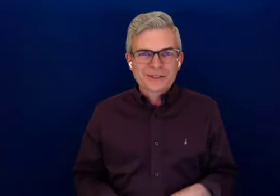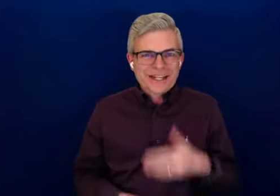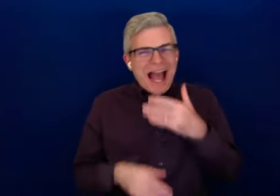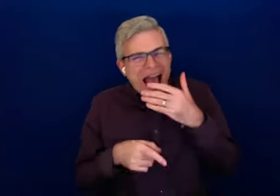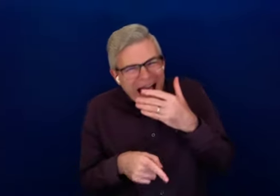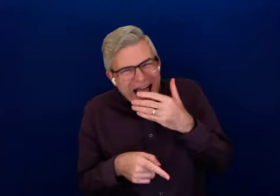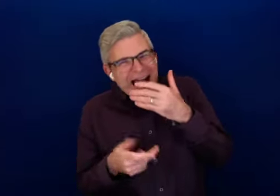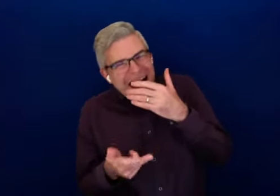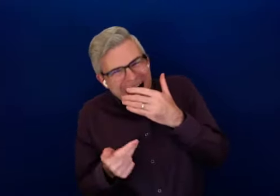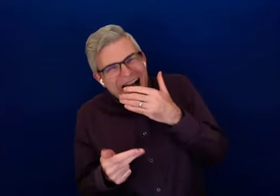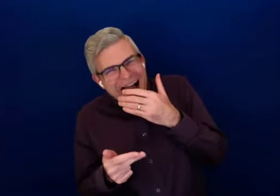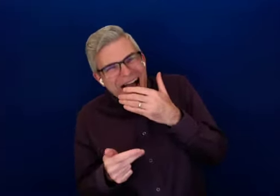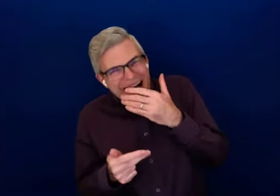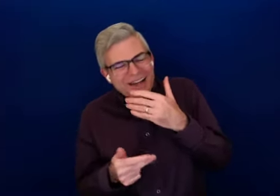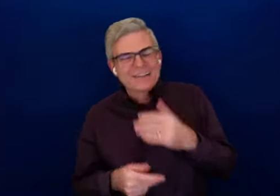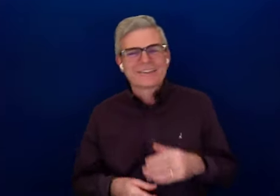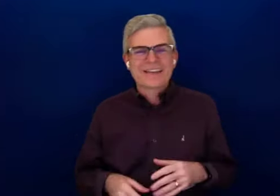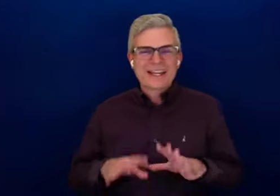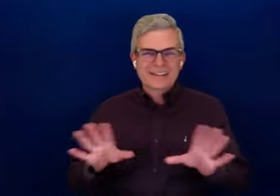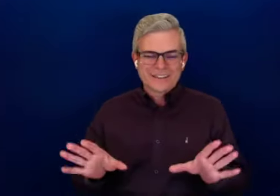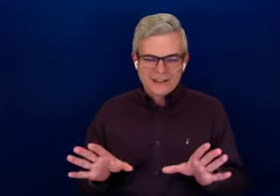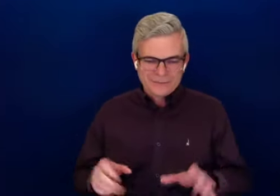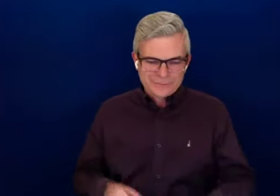just, and that's enough.